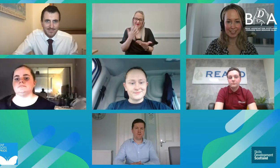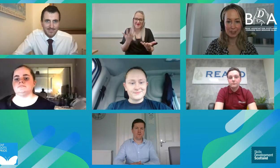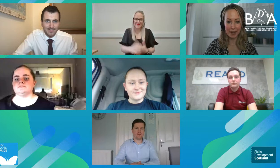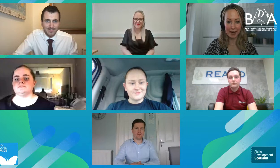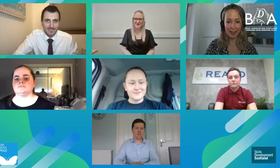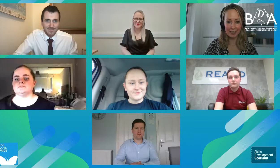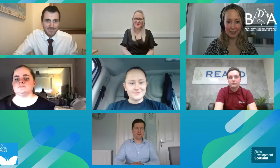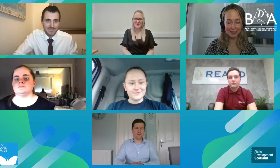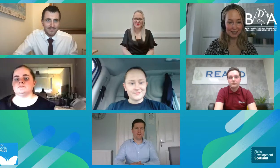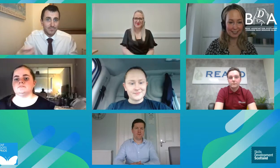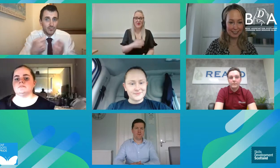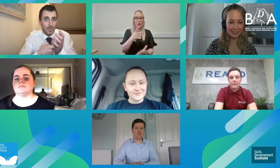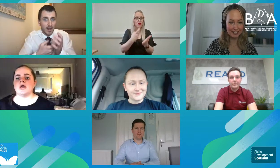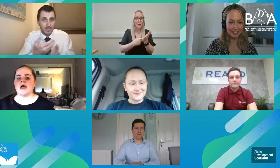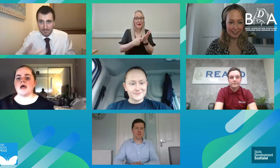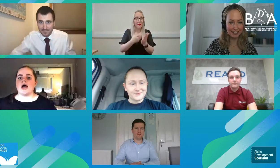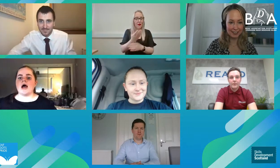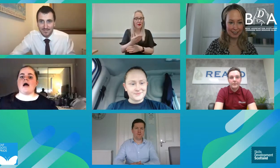And Rebecca?